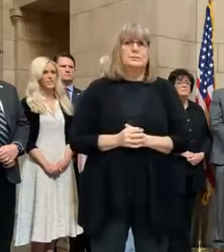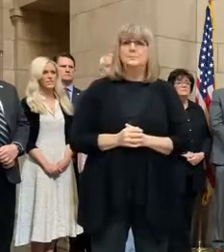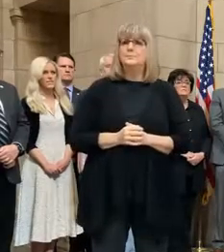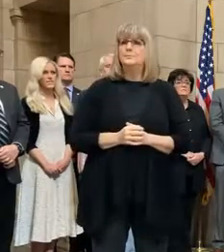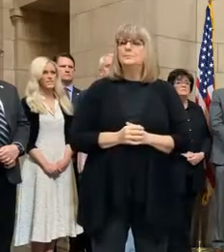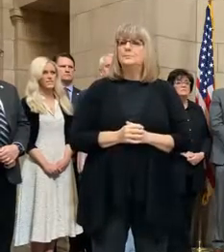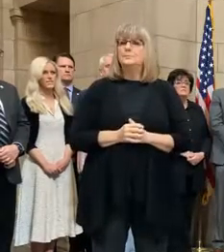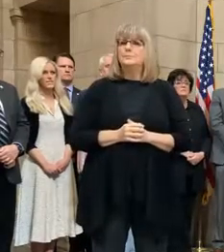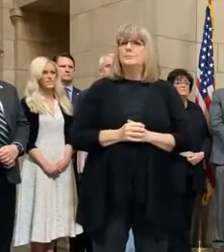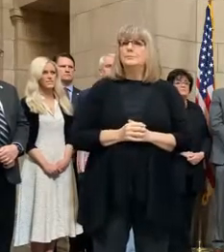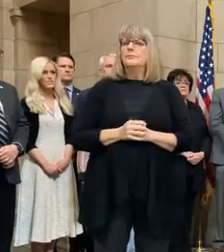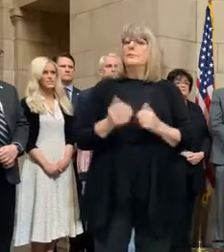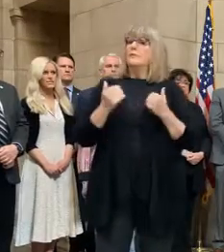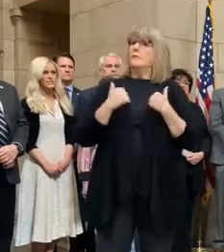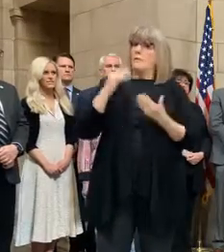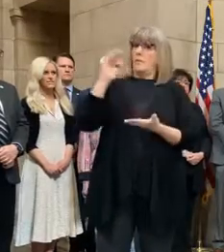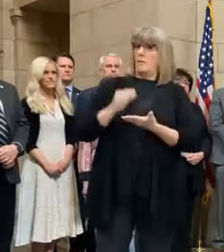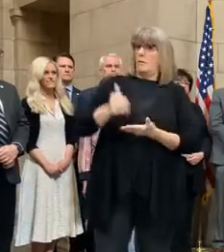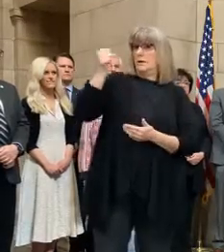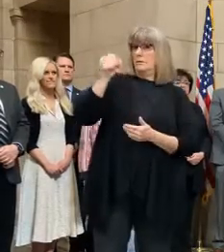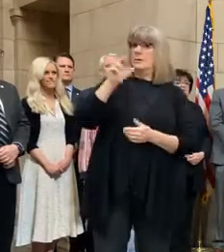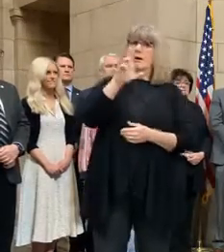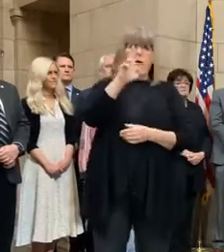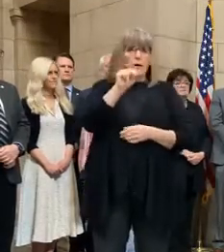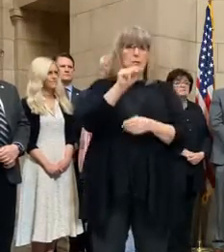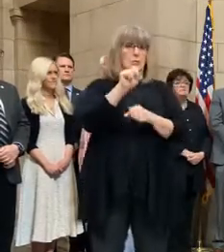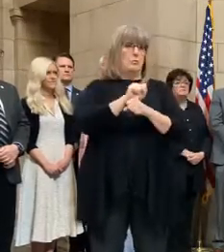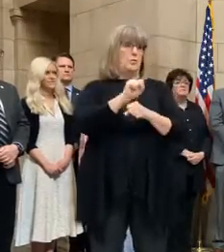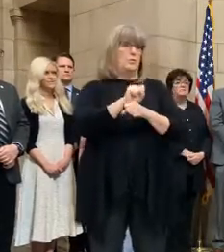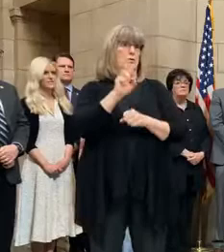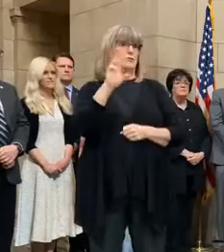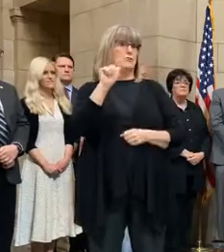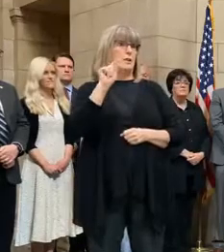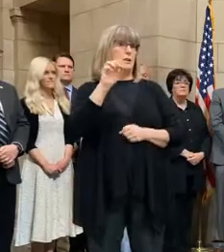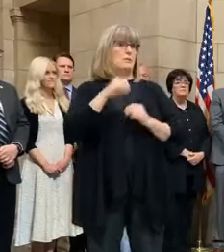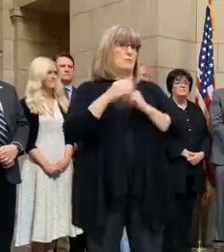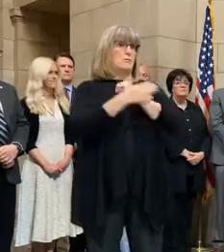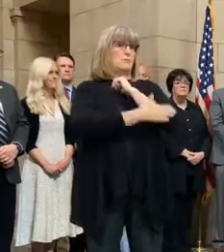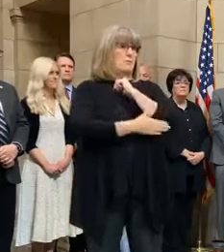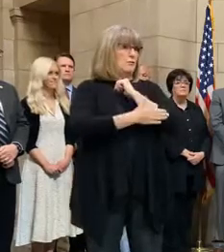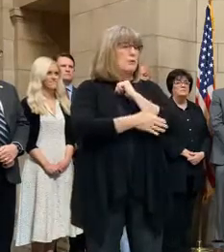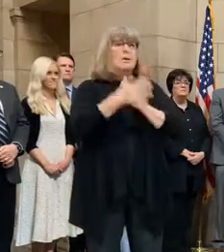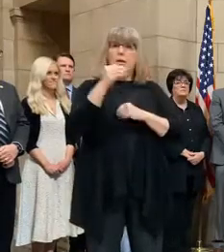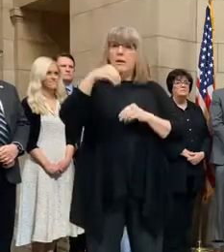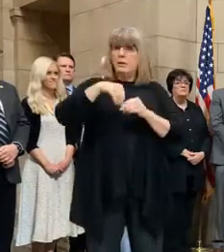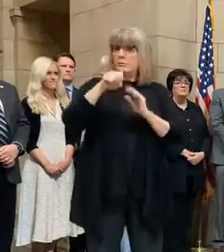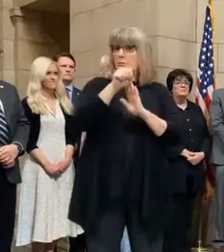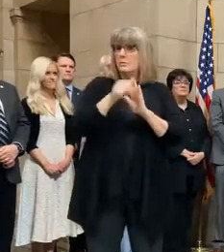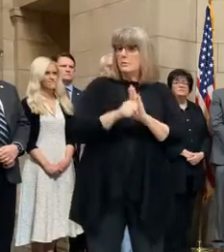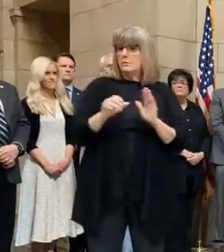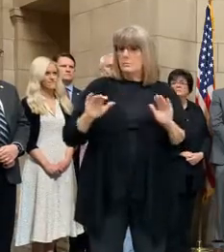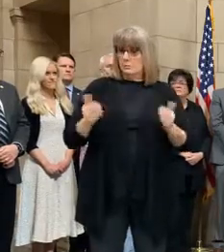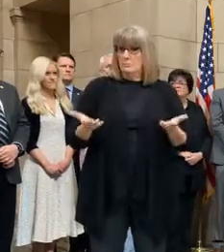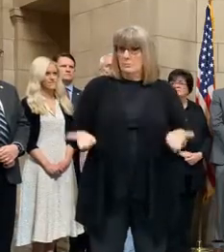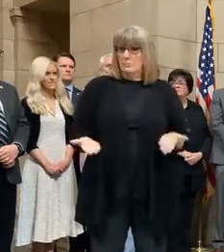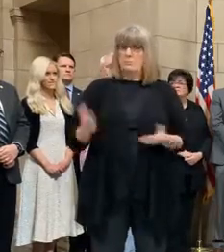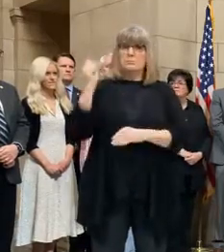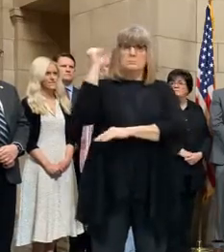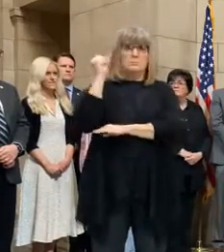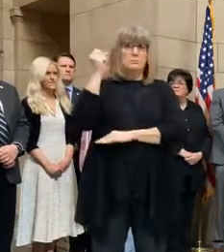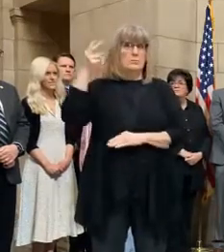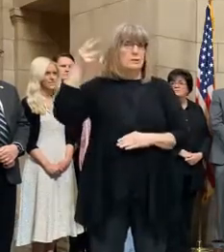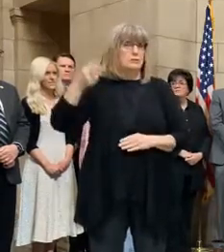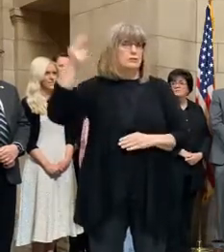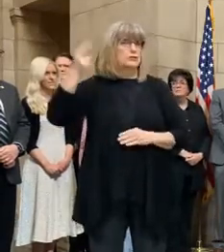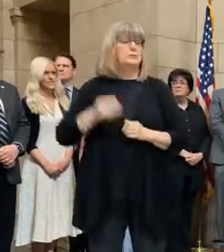And we have the lowest unemployment rate in the country and in state history. And we have